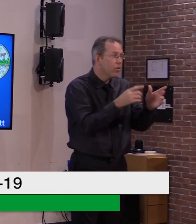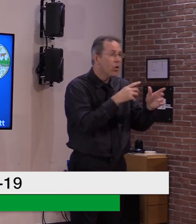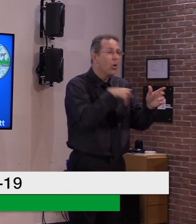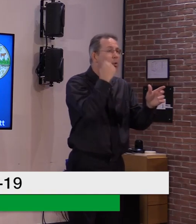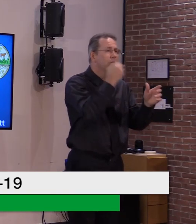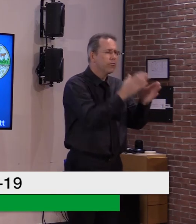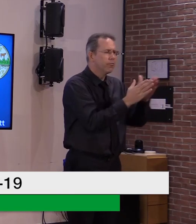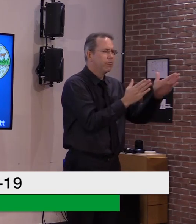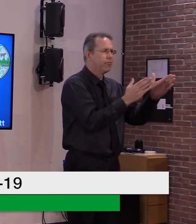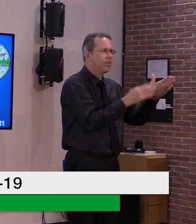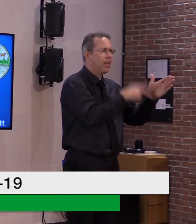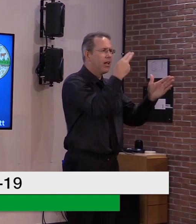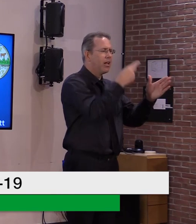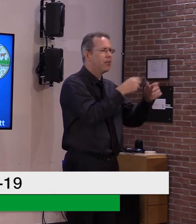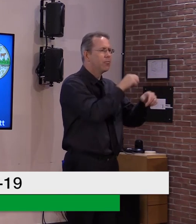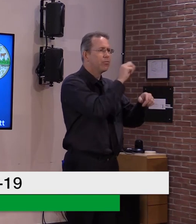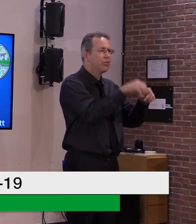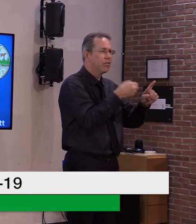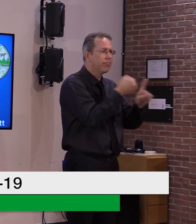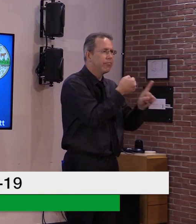that out as well